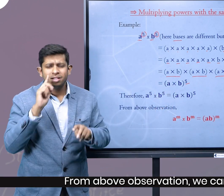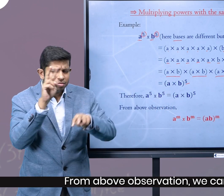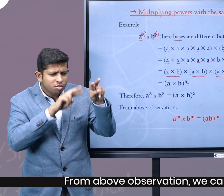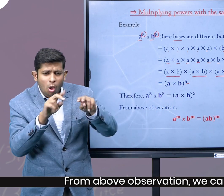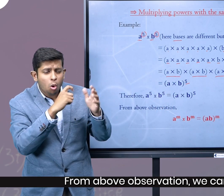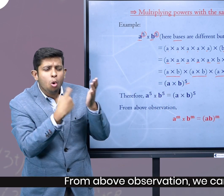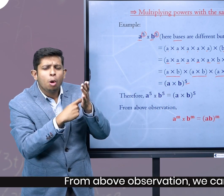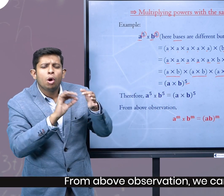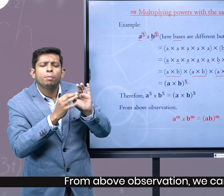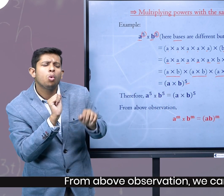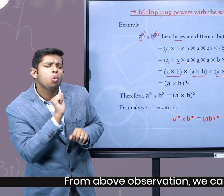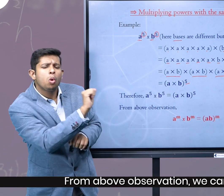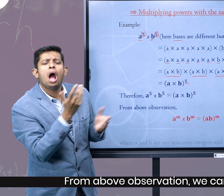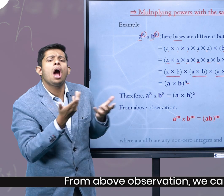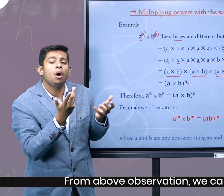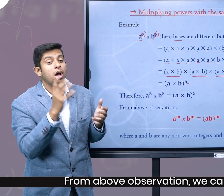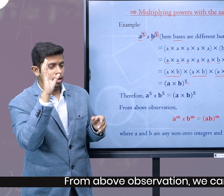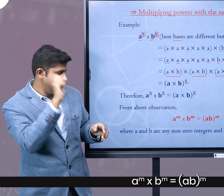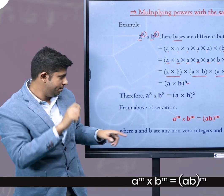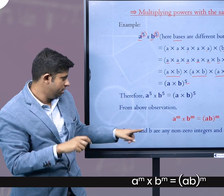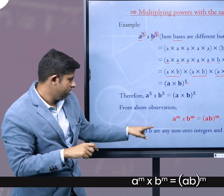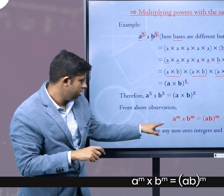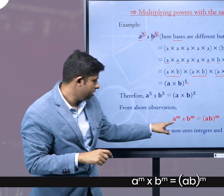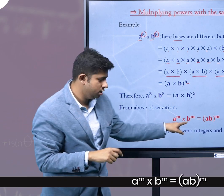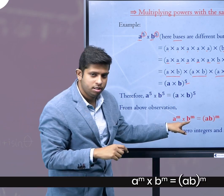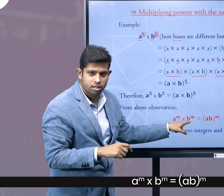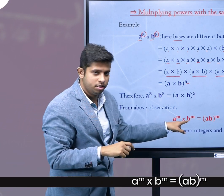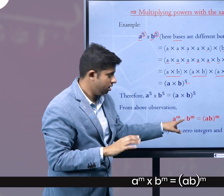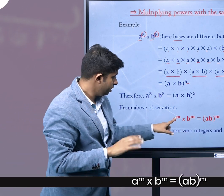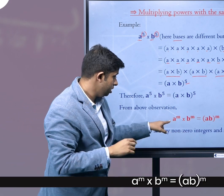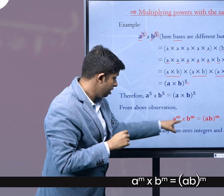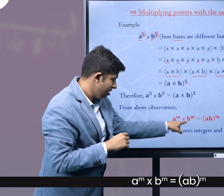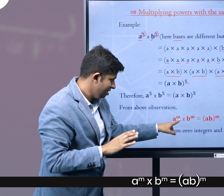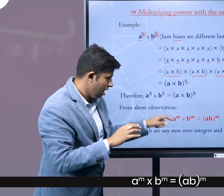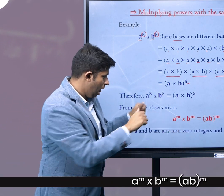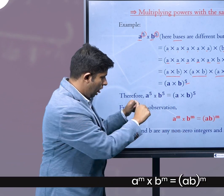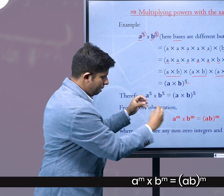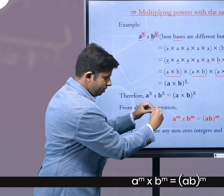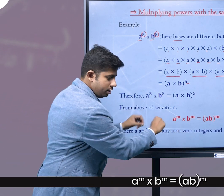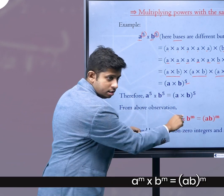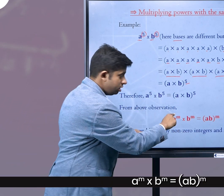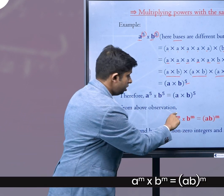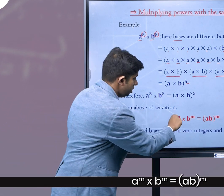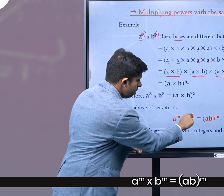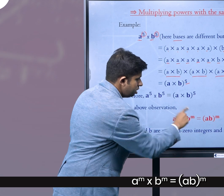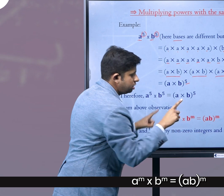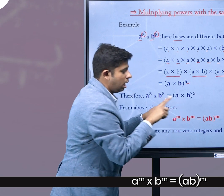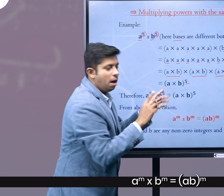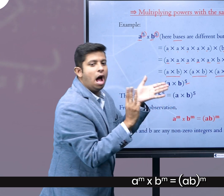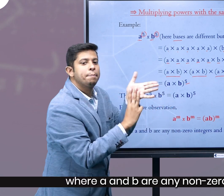From above observation, we can say that a to the power of m into b to the power of m is equal to ab whole to the power of m, where a